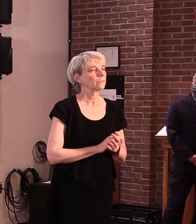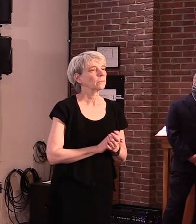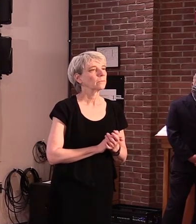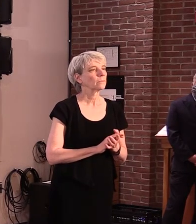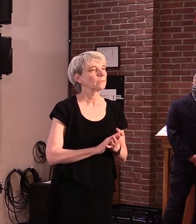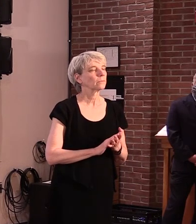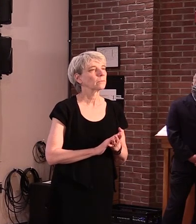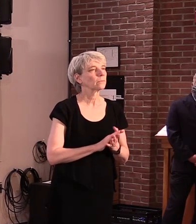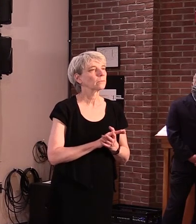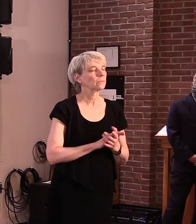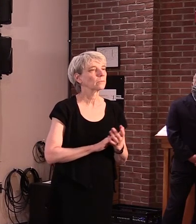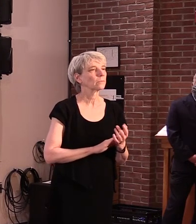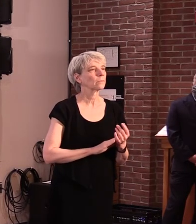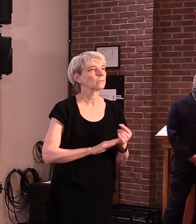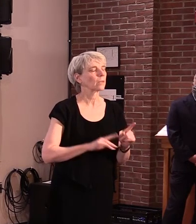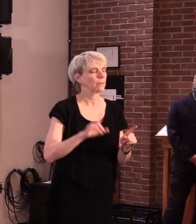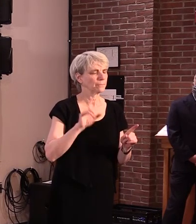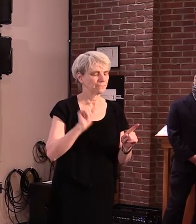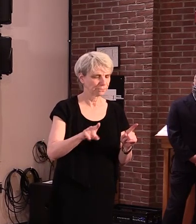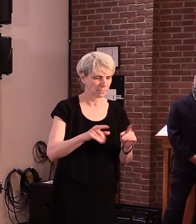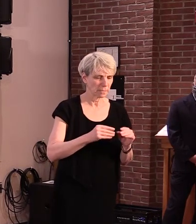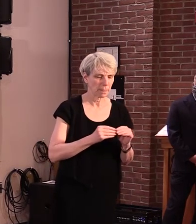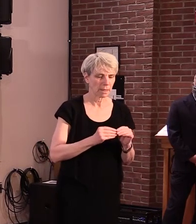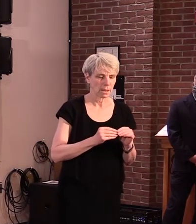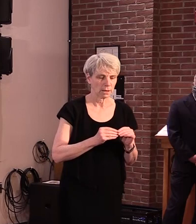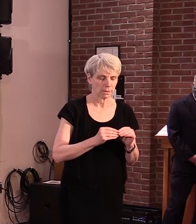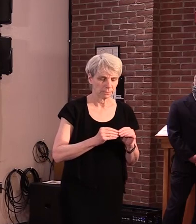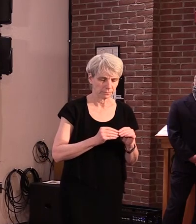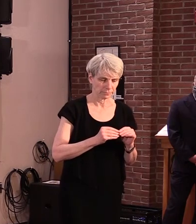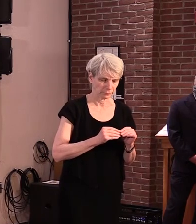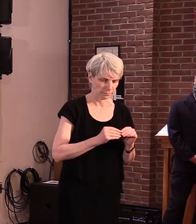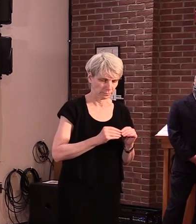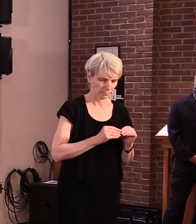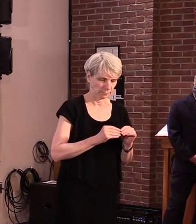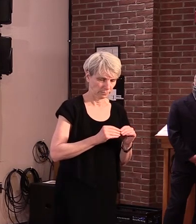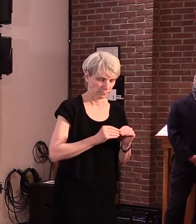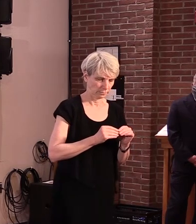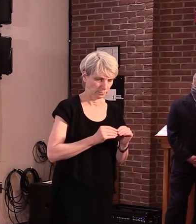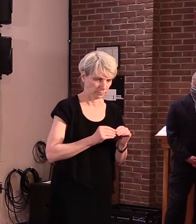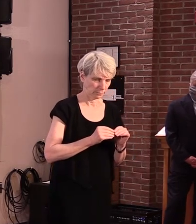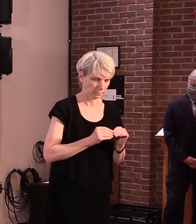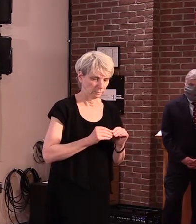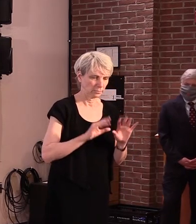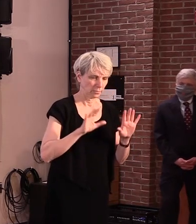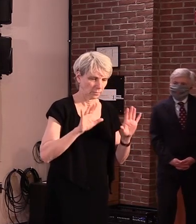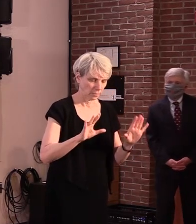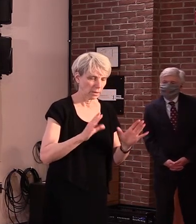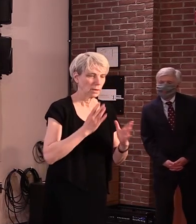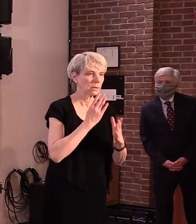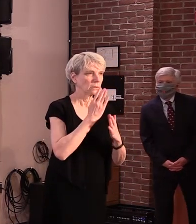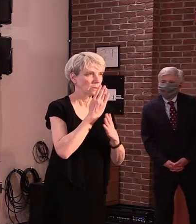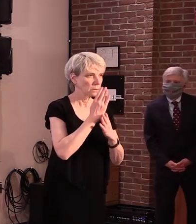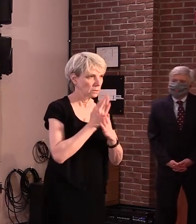was wondering if for numerically challenged Vermonters, you